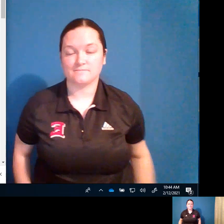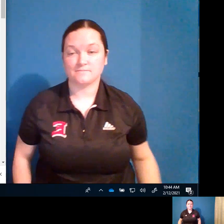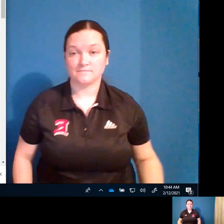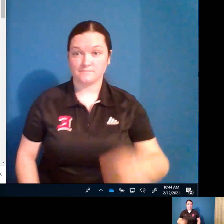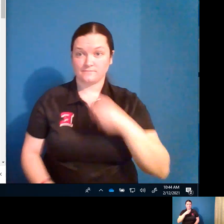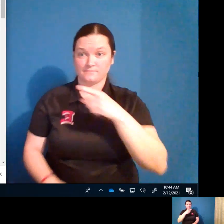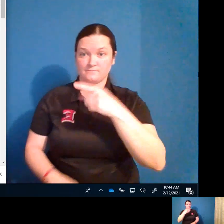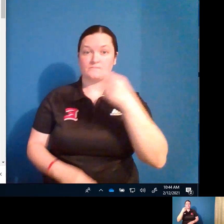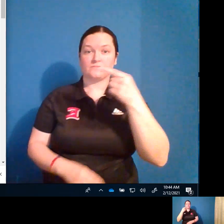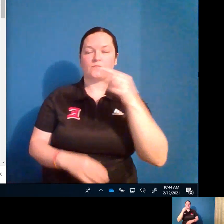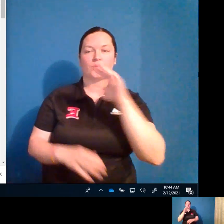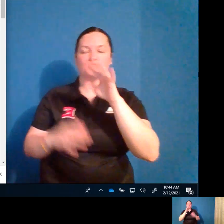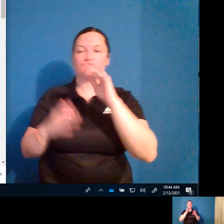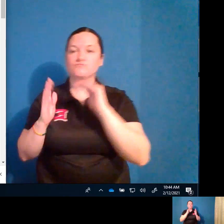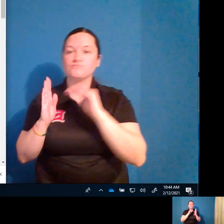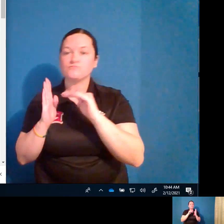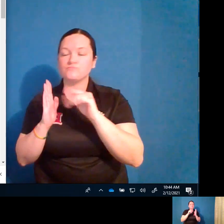Okay, so gradient,